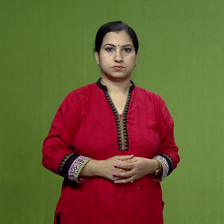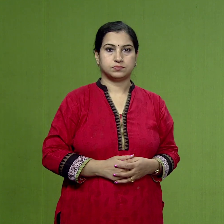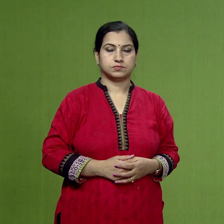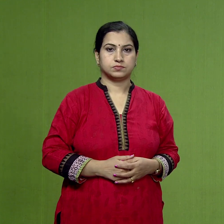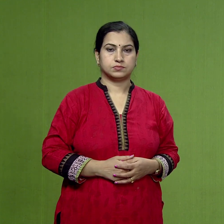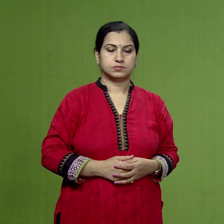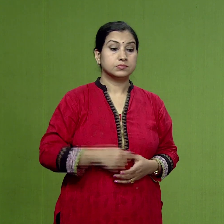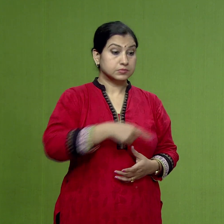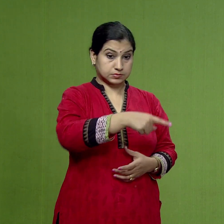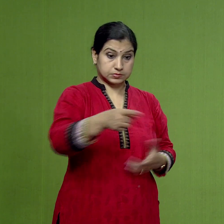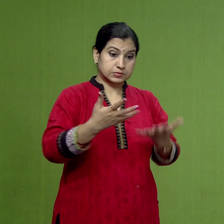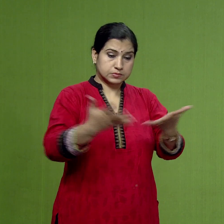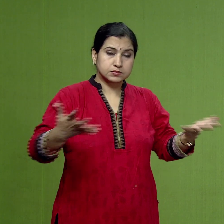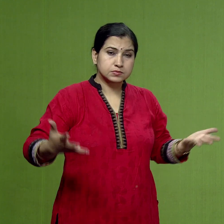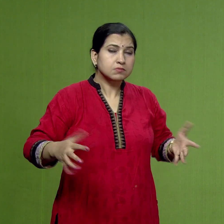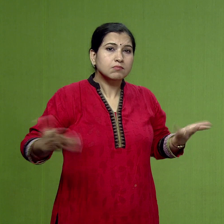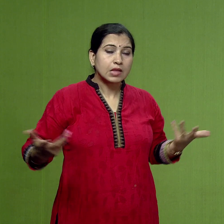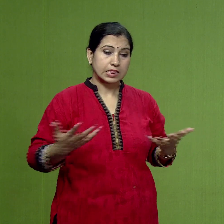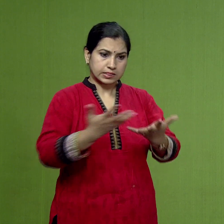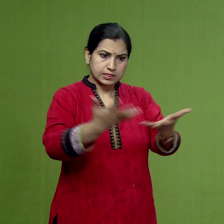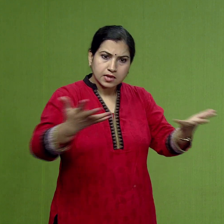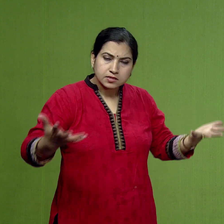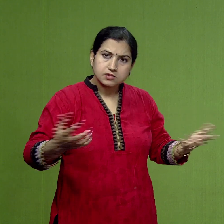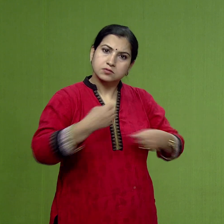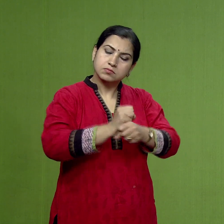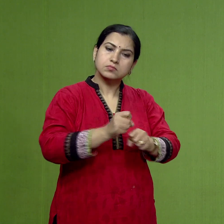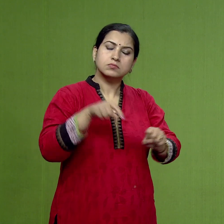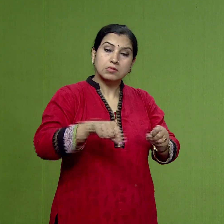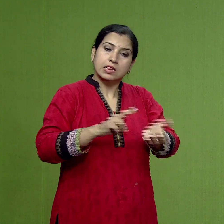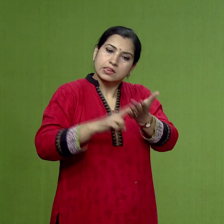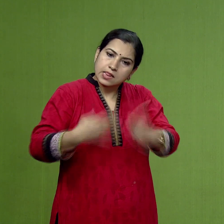These are made out of the things which we get from nature.